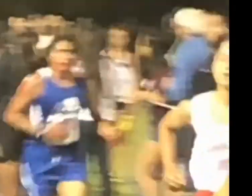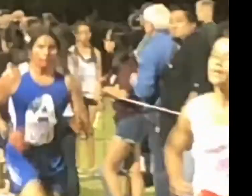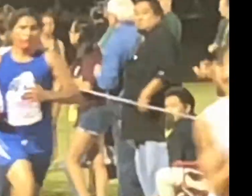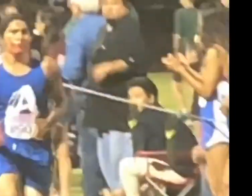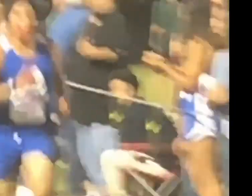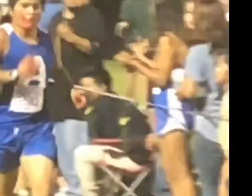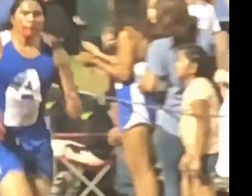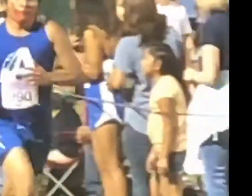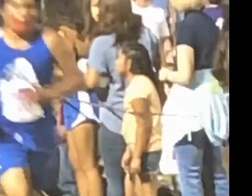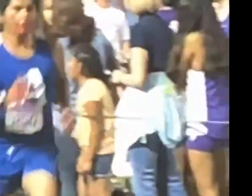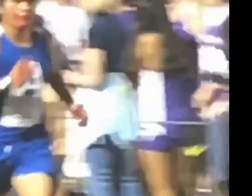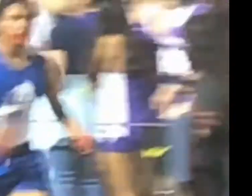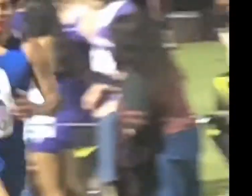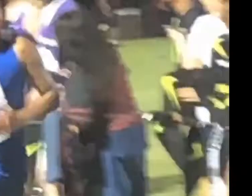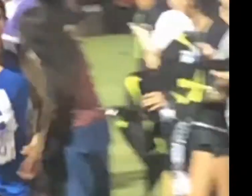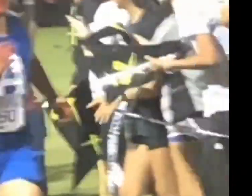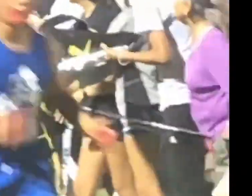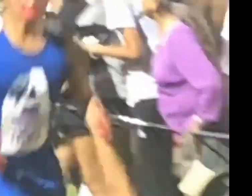finish line.